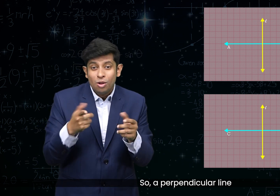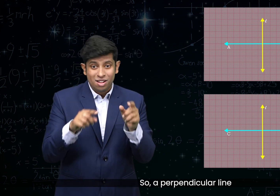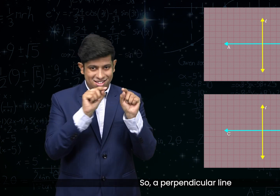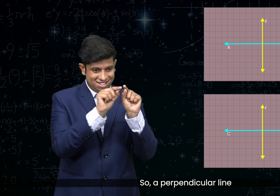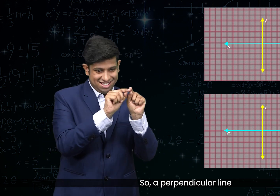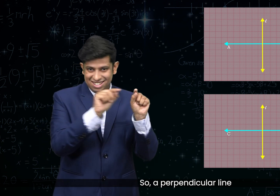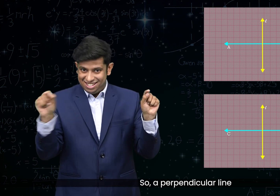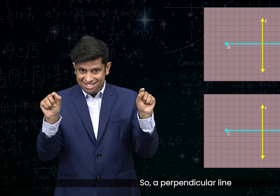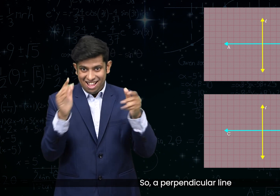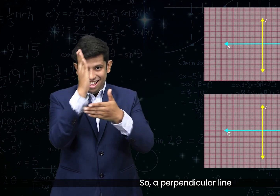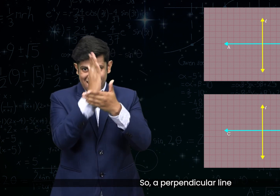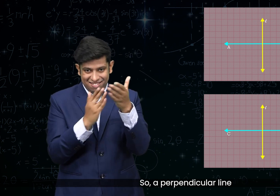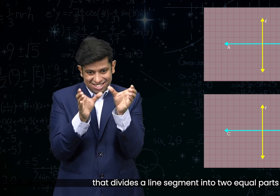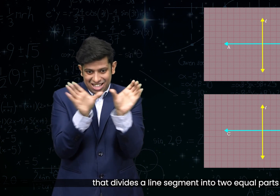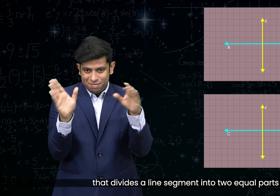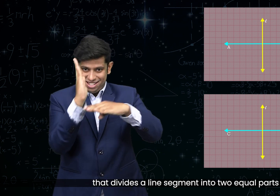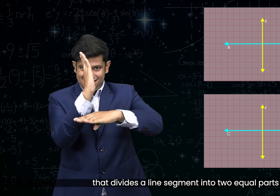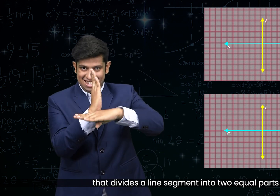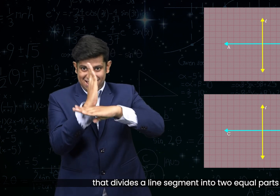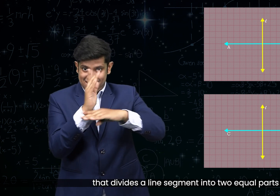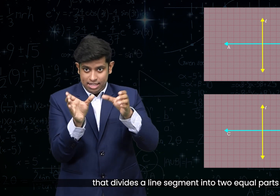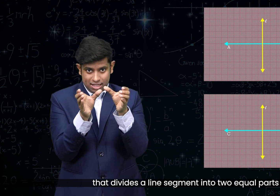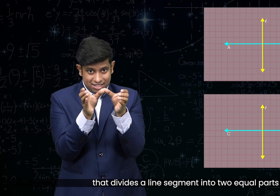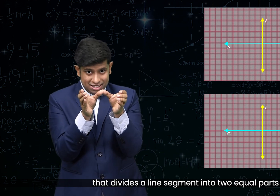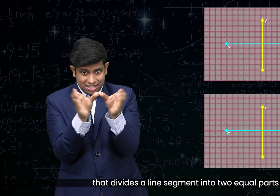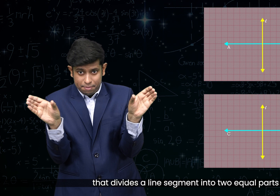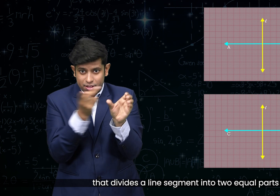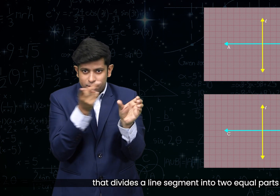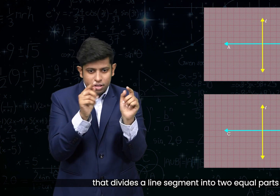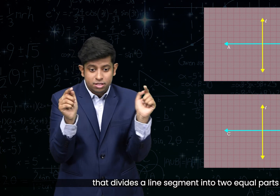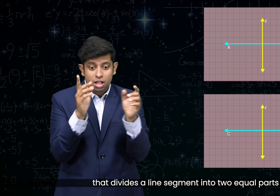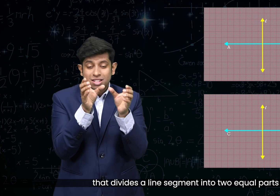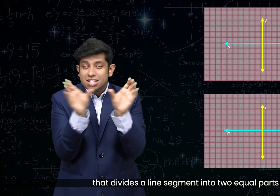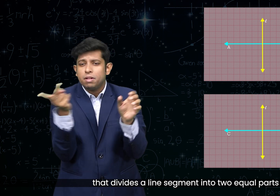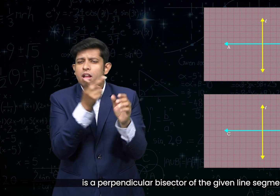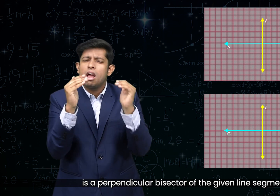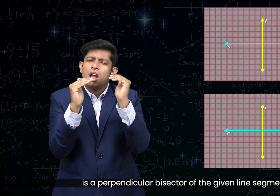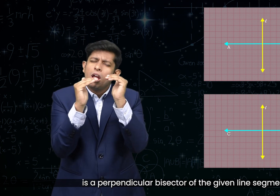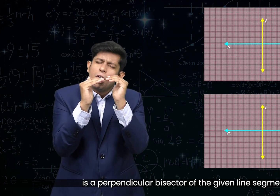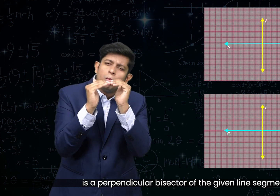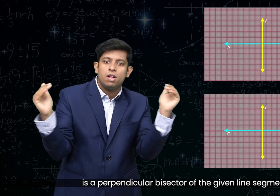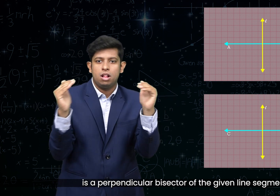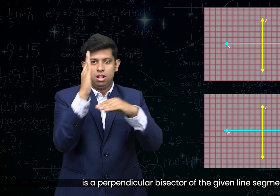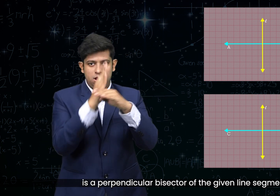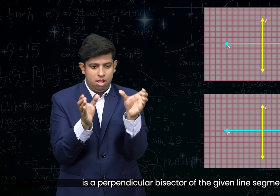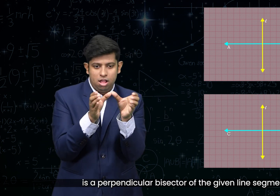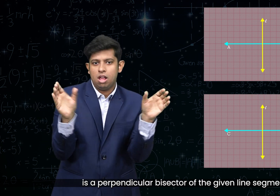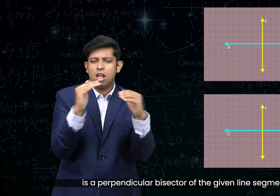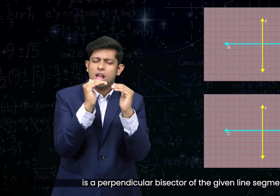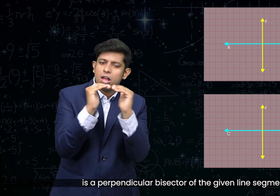So, a perpendicular line that divides a line segment into two equal parts is a perpendicular bisector of the given line